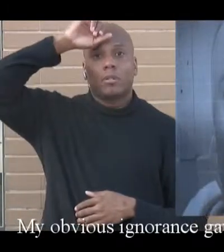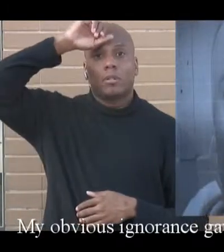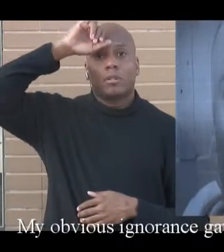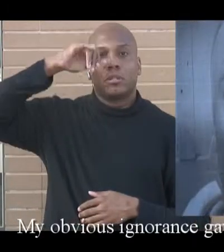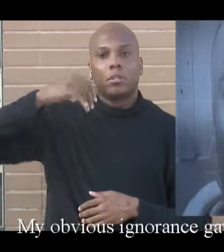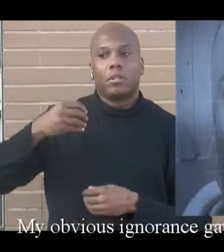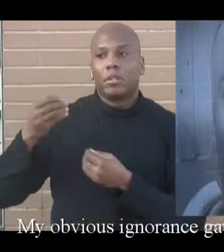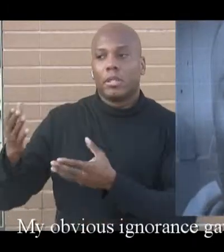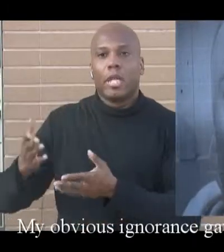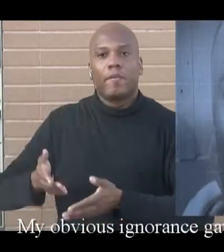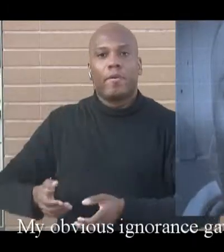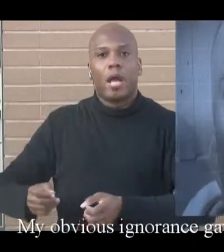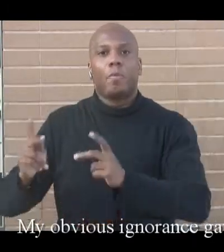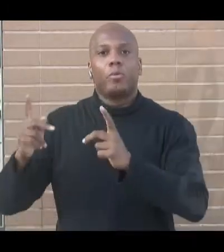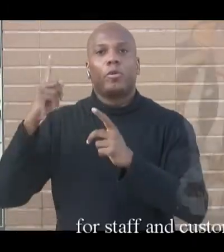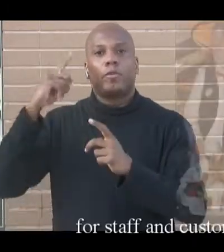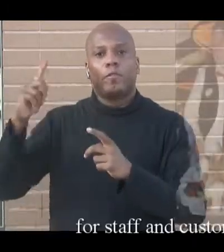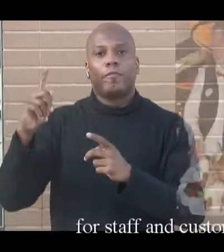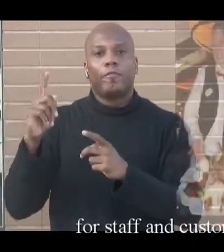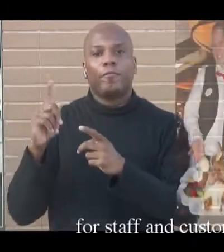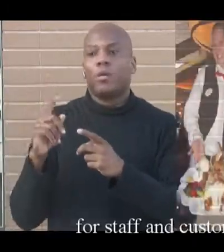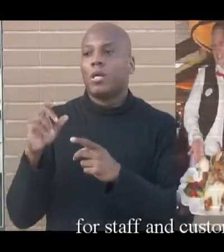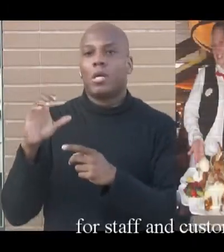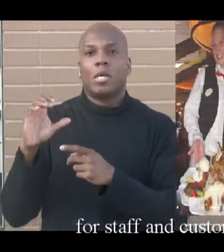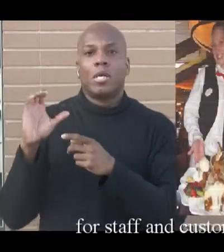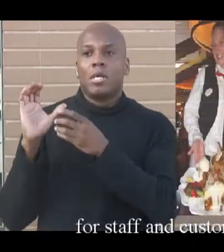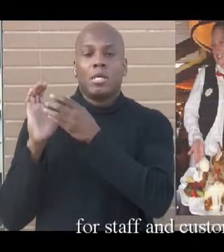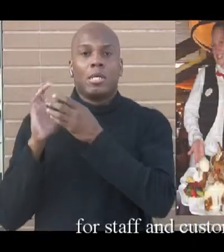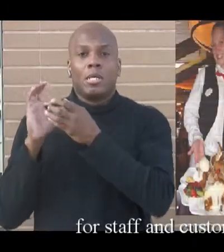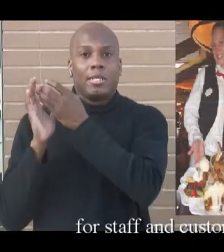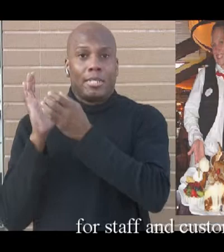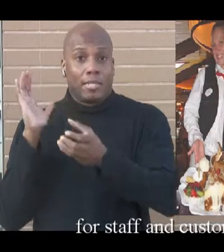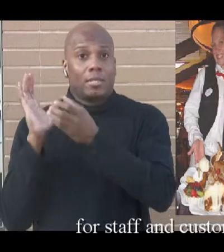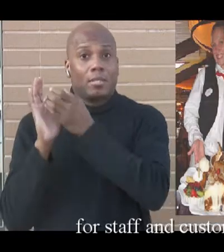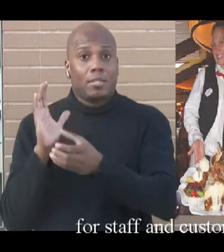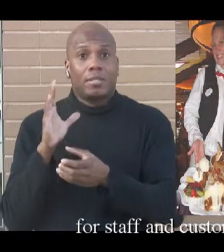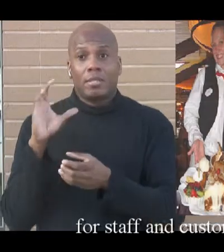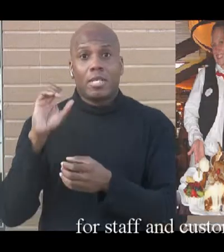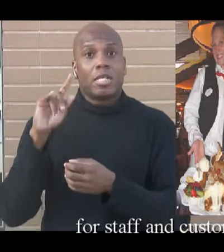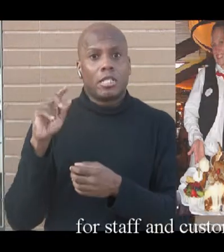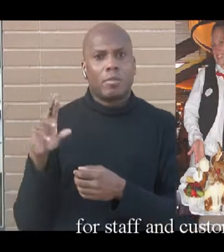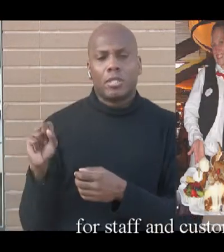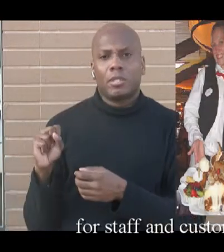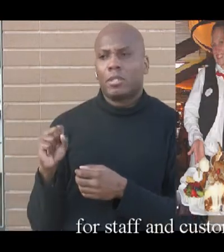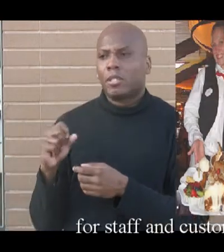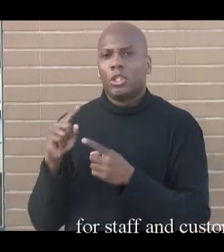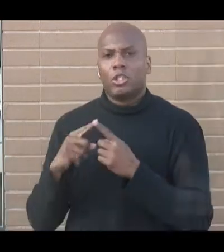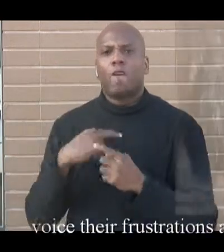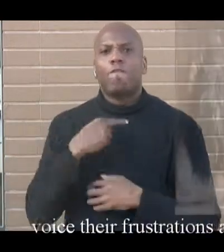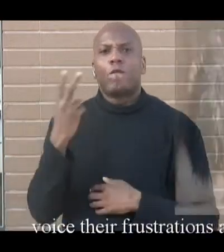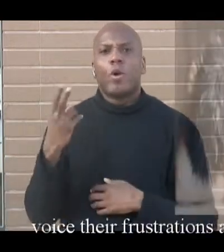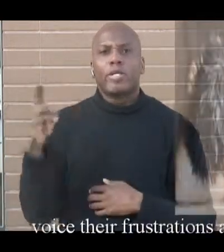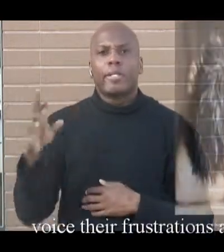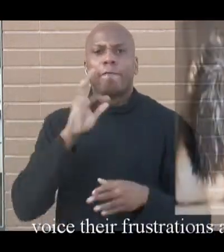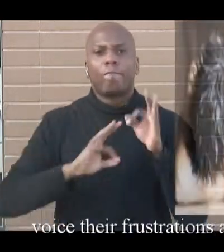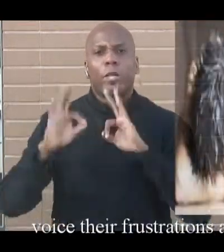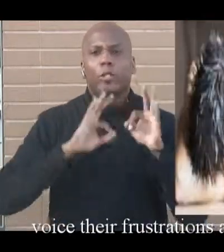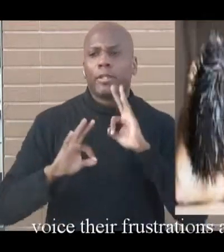My obvious ignorance gave opportunity for staff and customers to voice